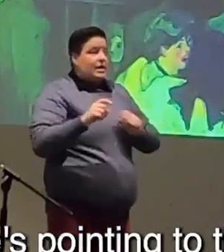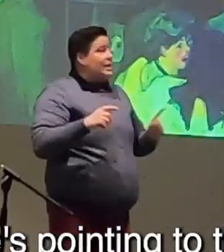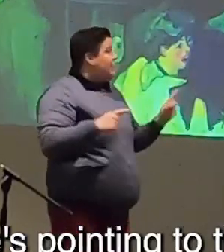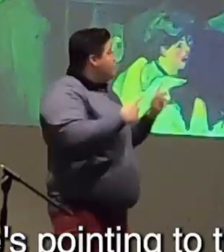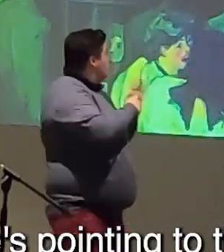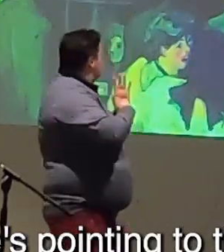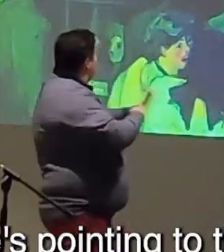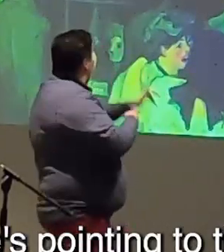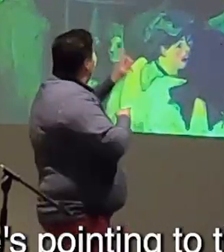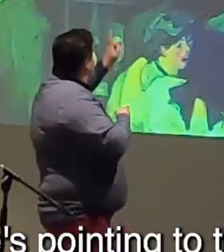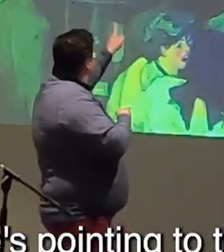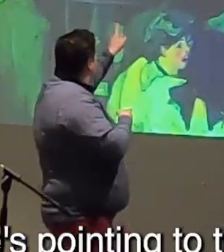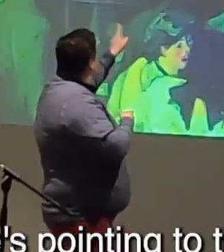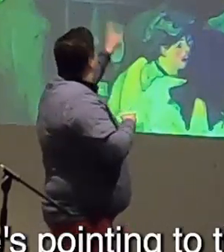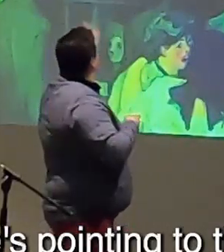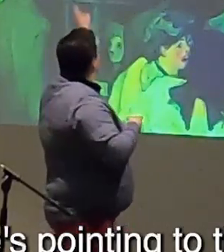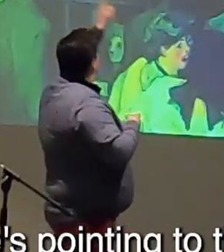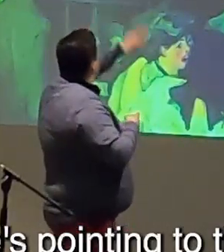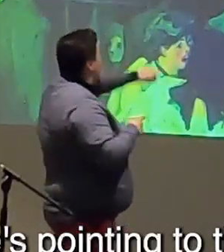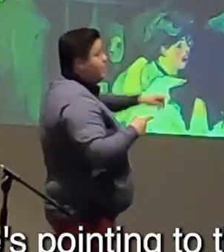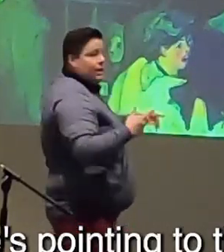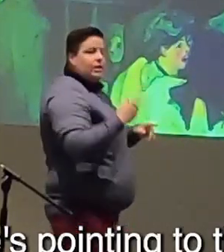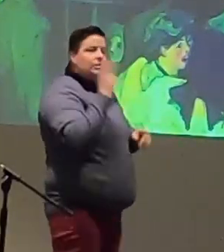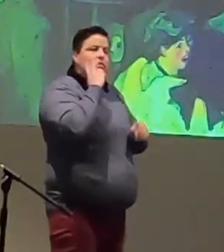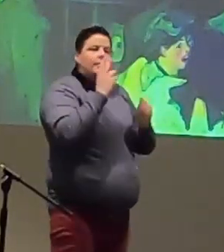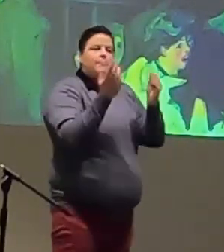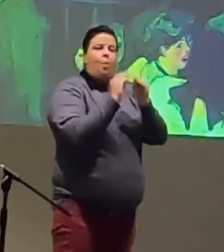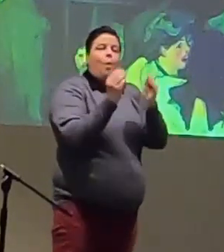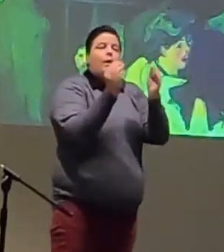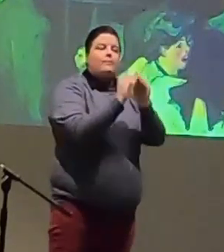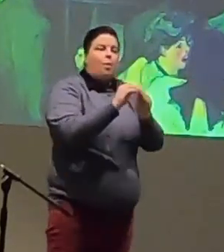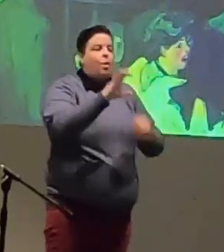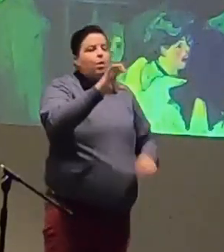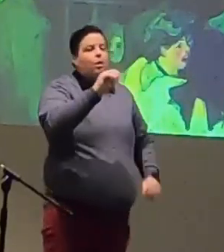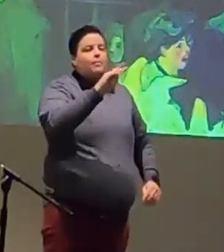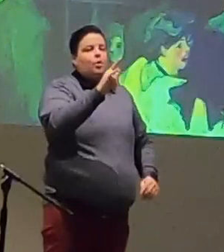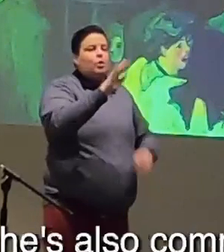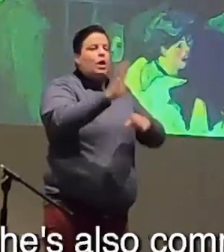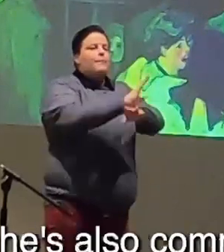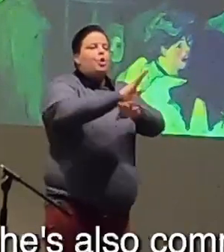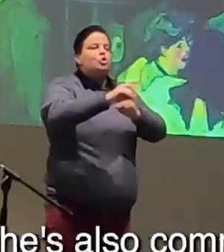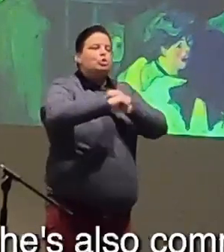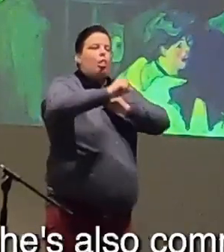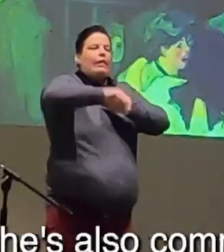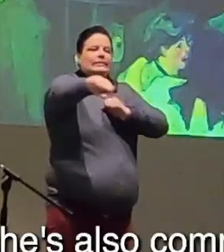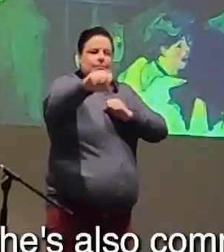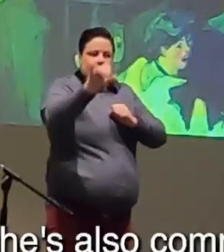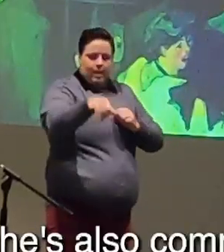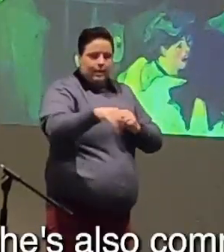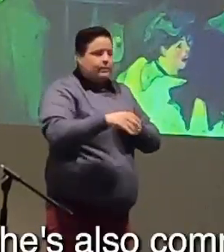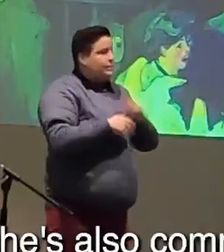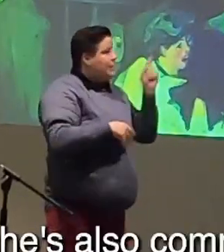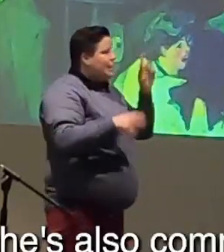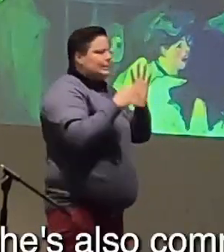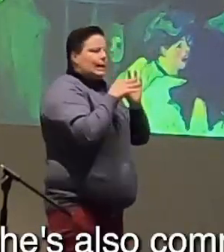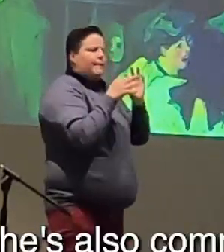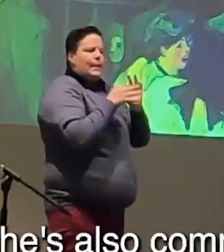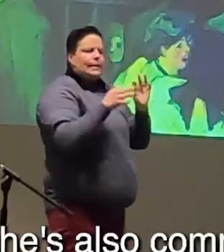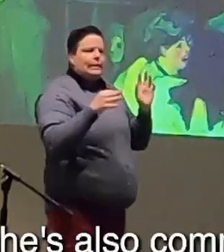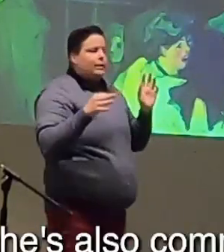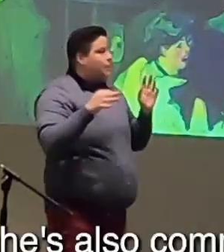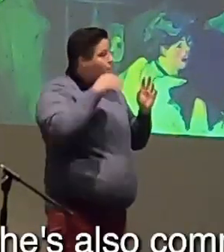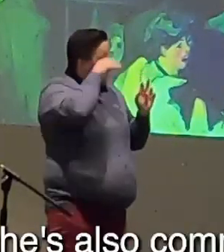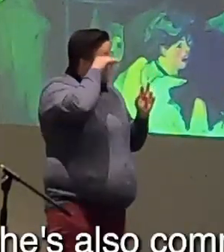to sort of this rise in marketing and commercialism within the United States. And he's also commenting on